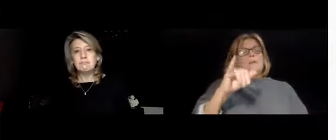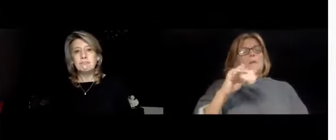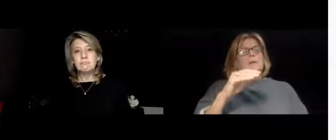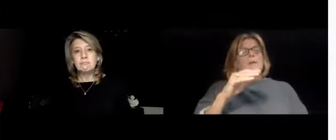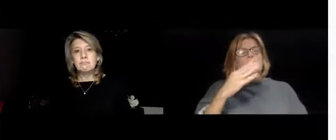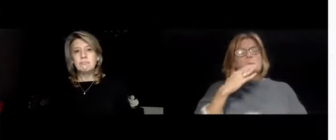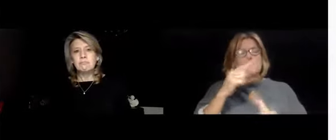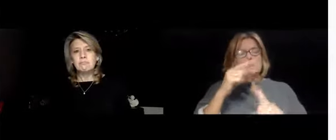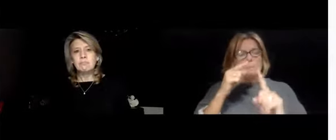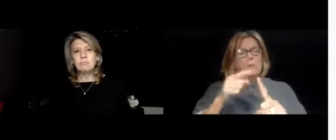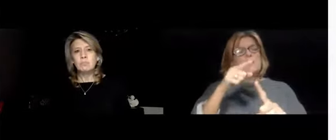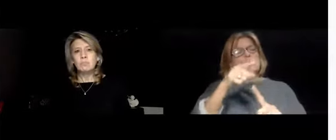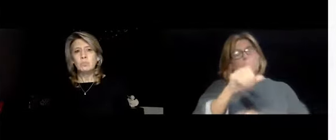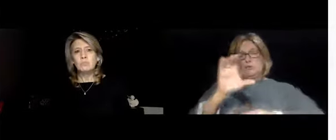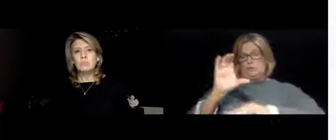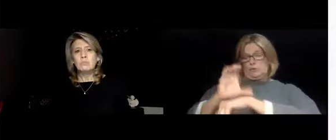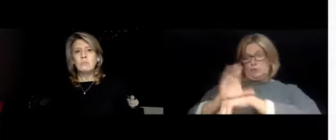well.